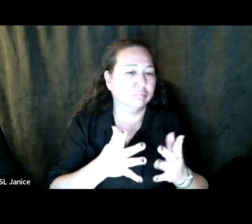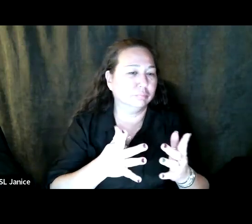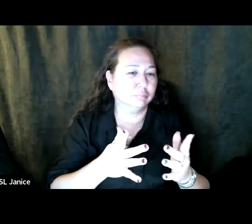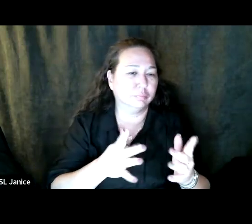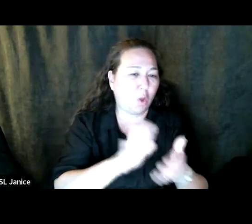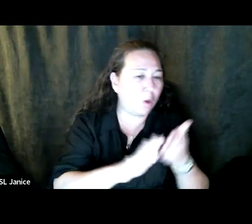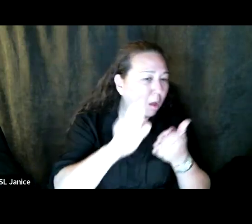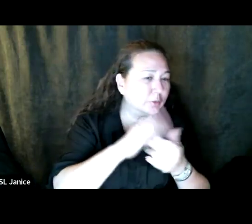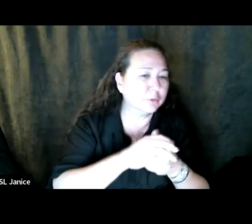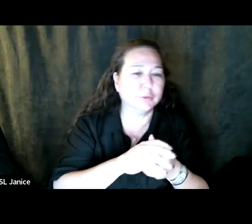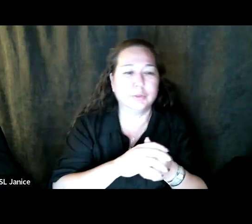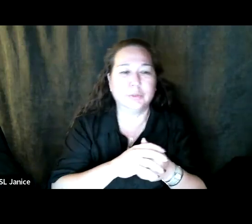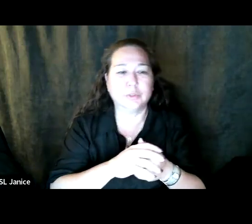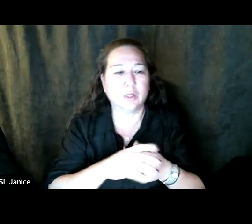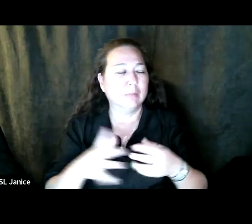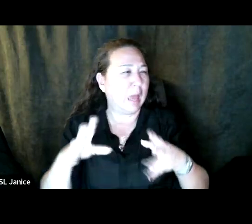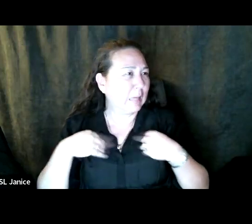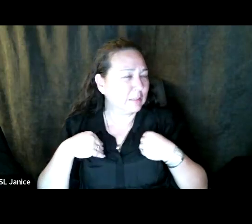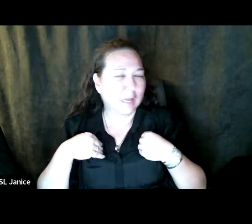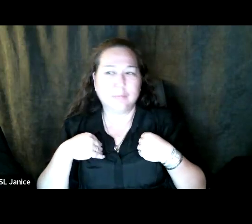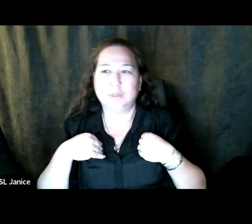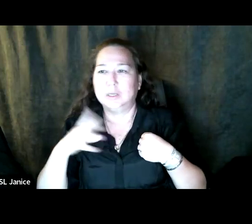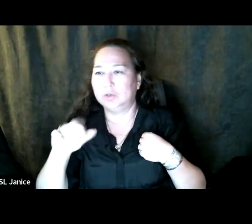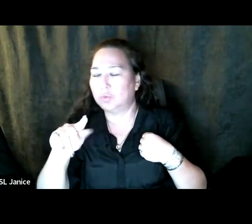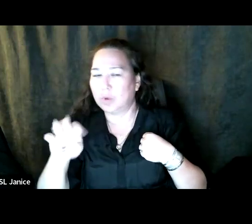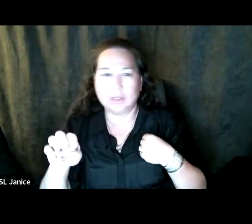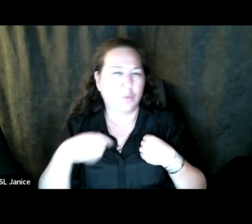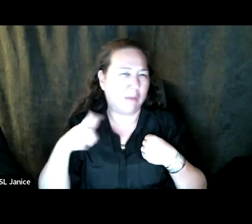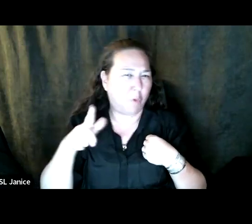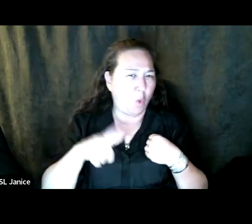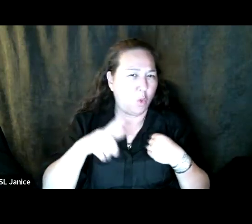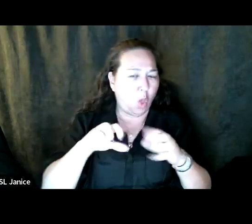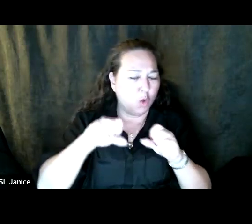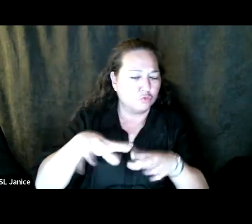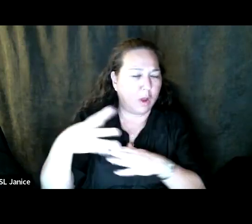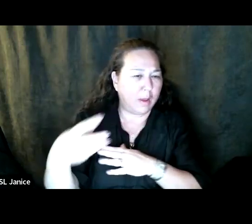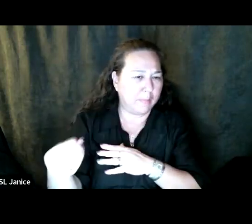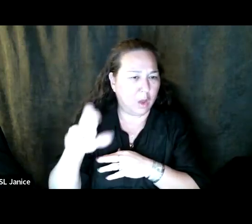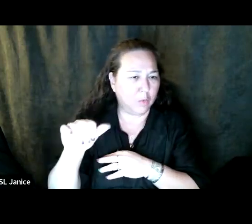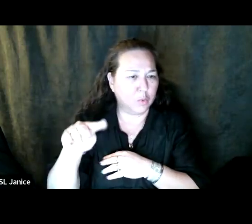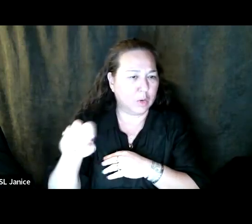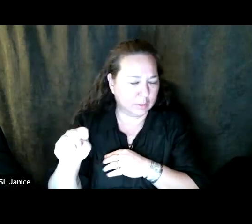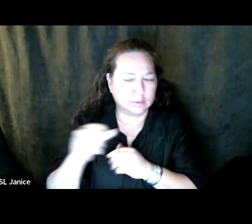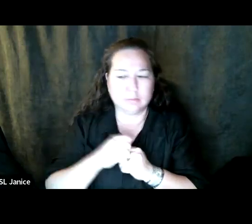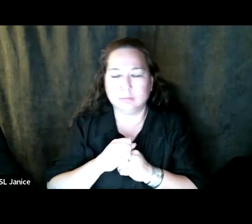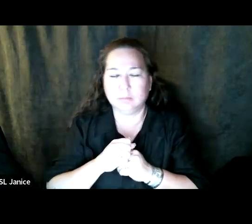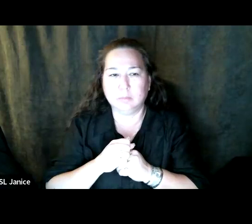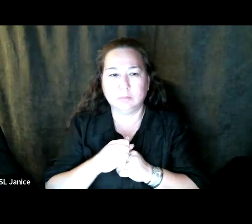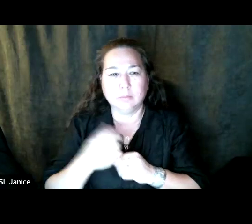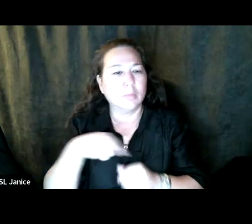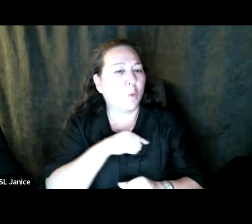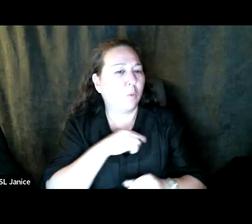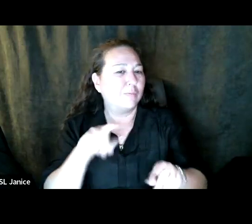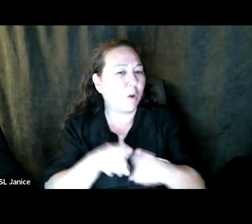graduation rates. We always had low dropout rates. We have also had the highest DESE school